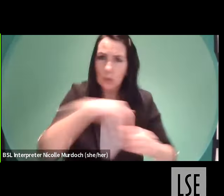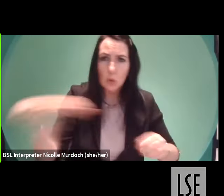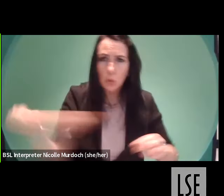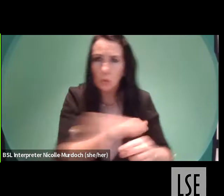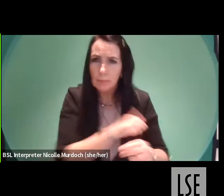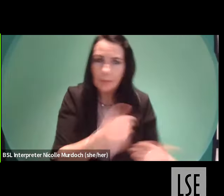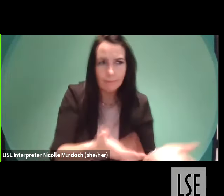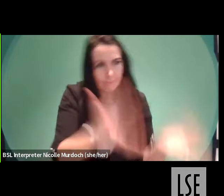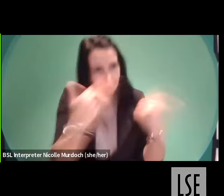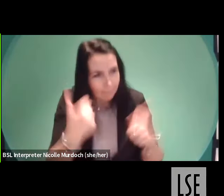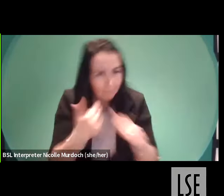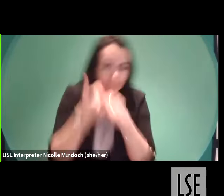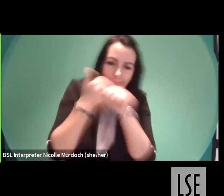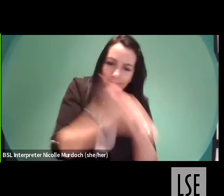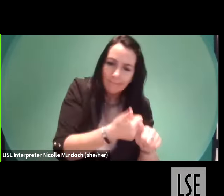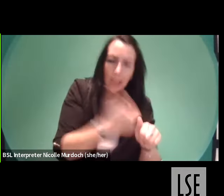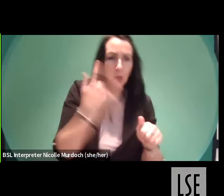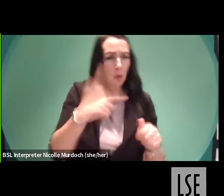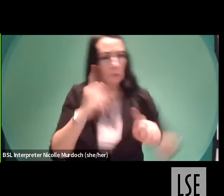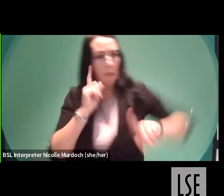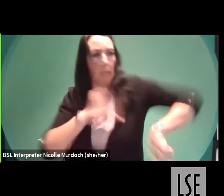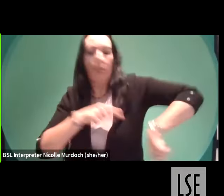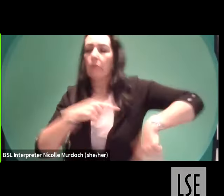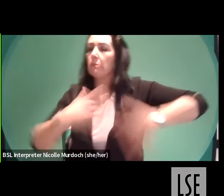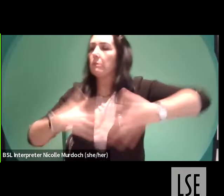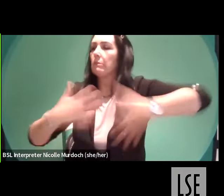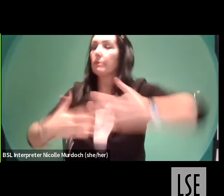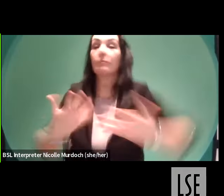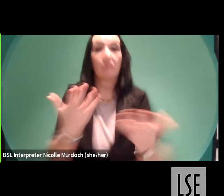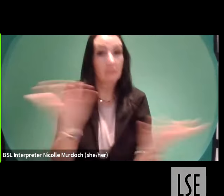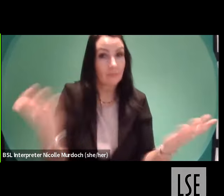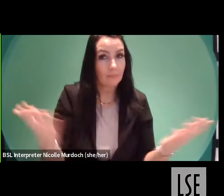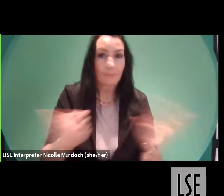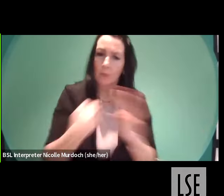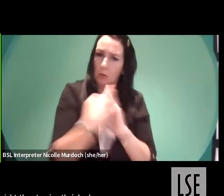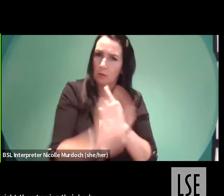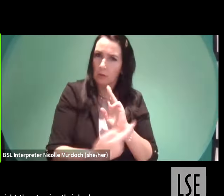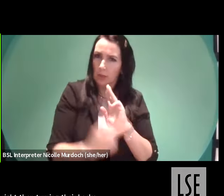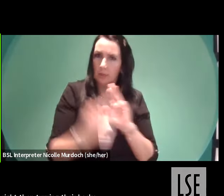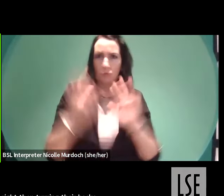upon rather than turning their backs on? Okay, three very clear.